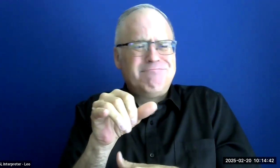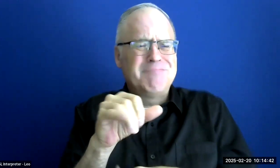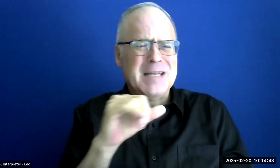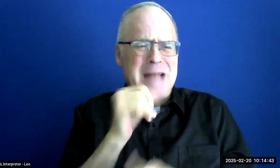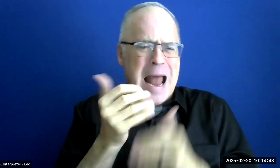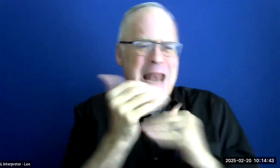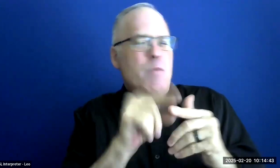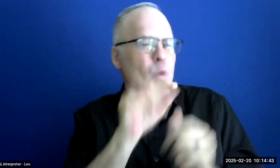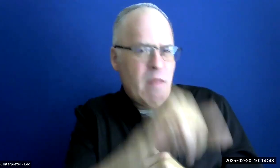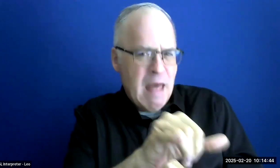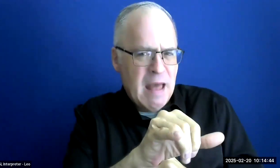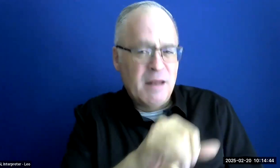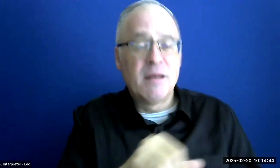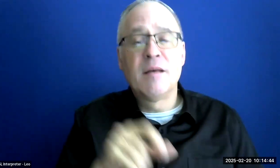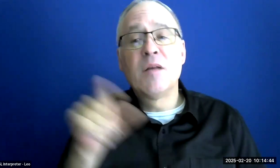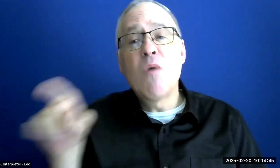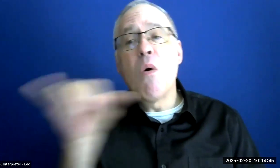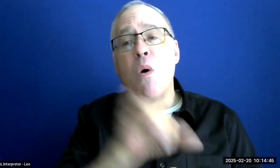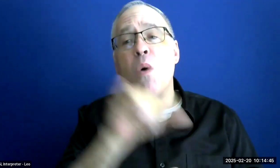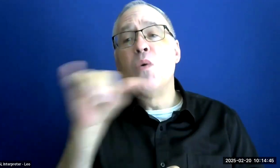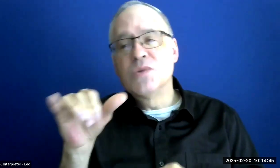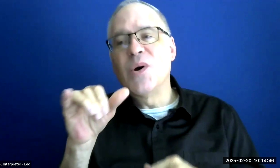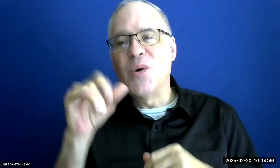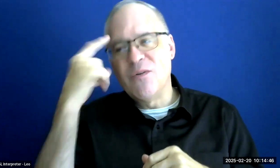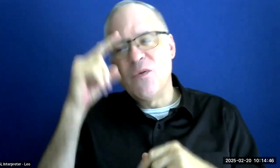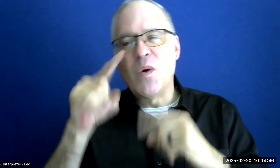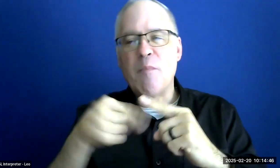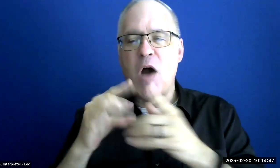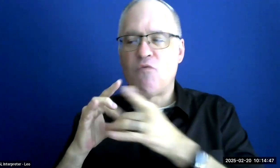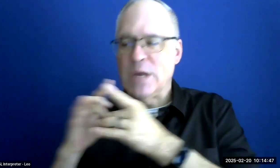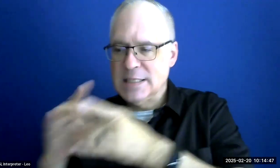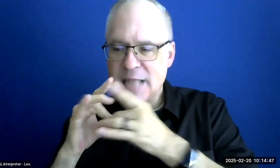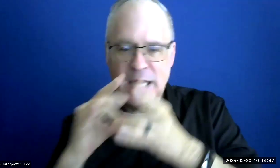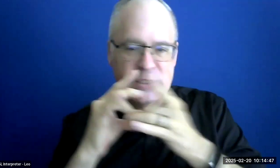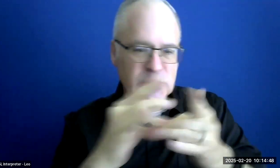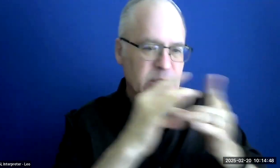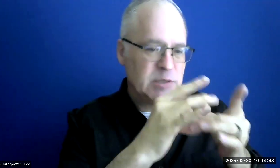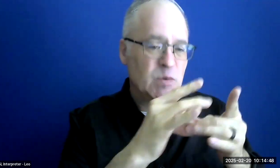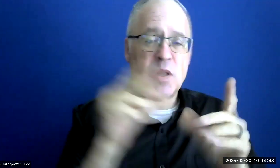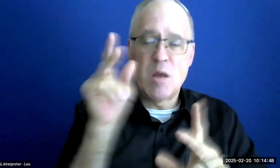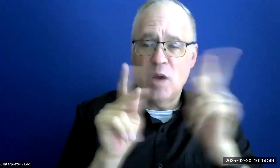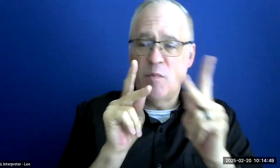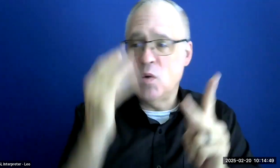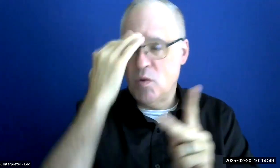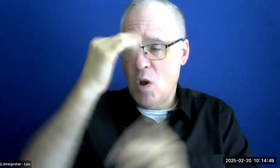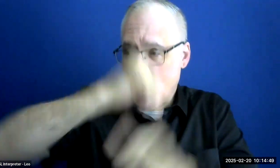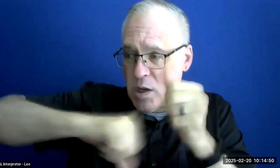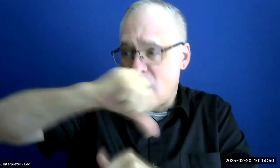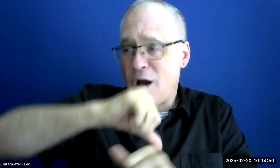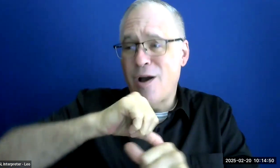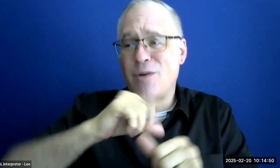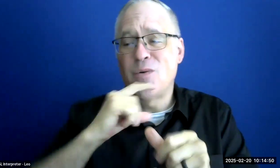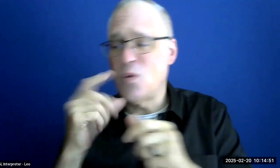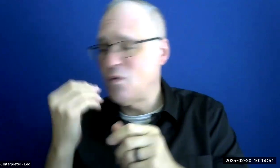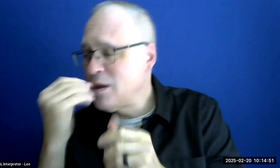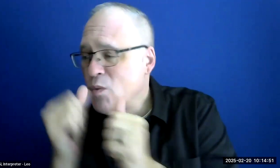connectionalism. Connectionalism is also a set of relationships between people who know one another and have eaten,